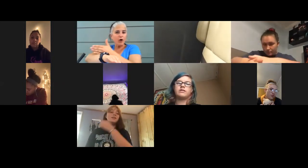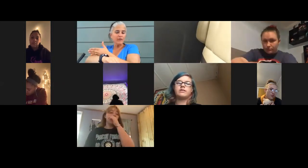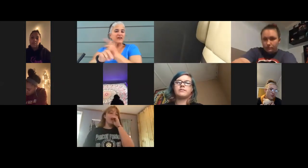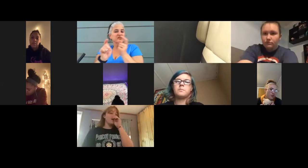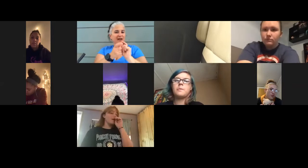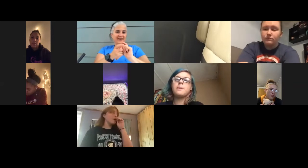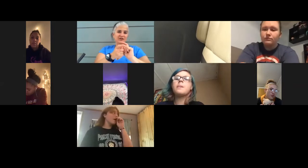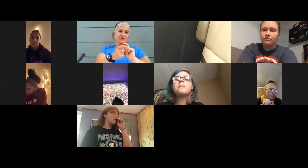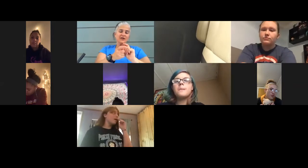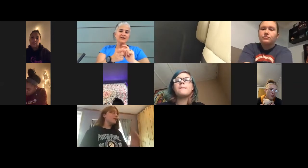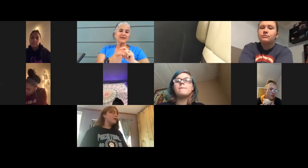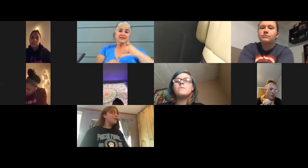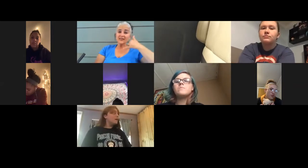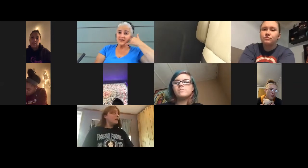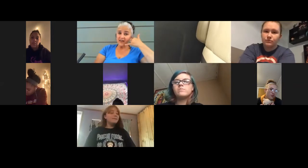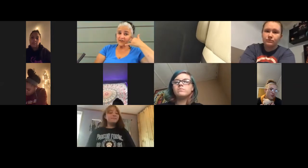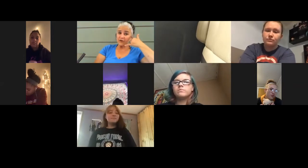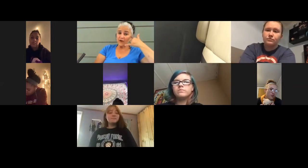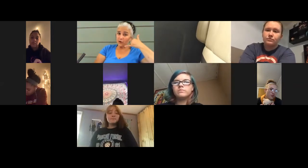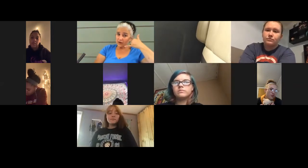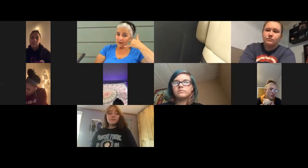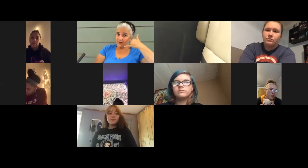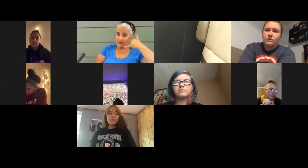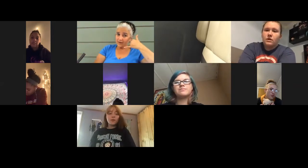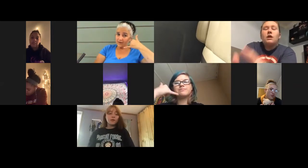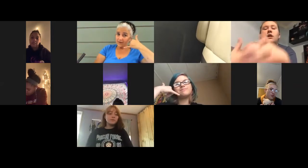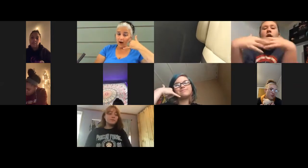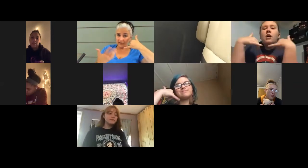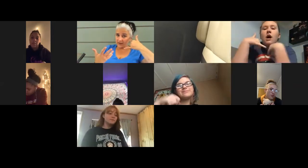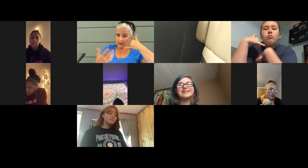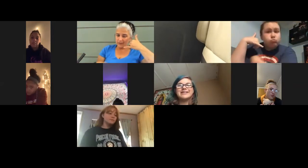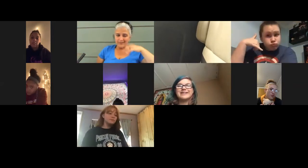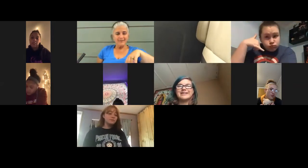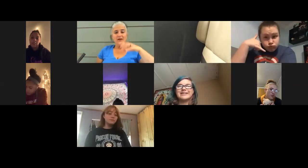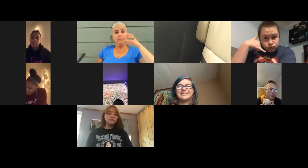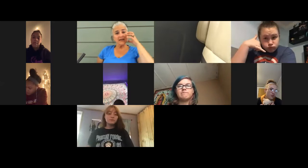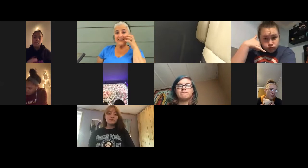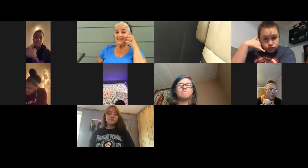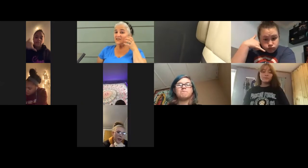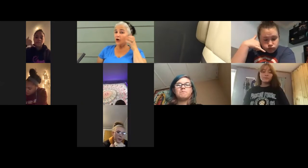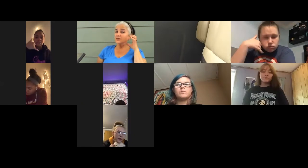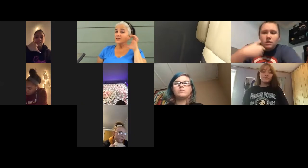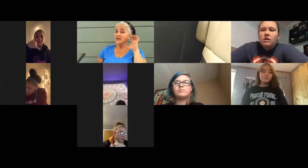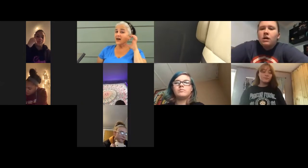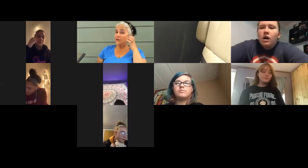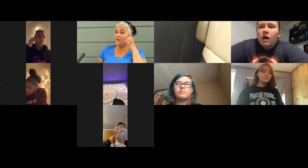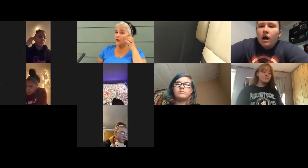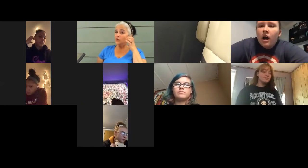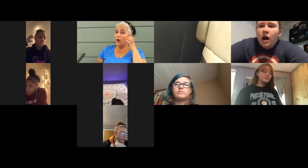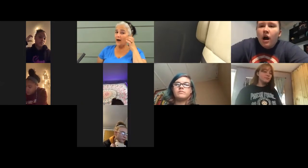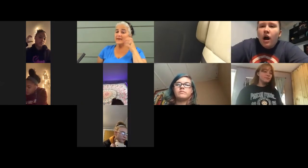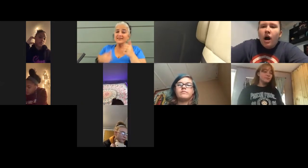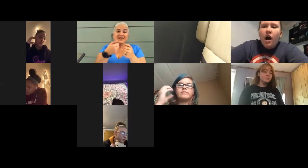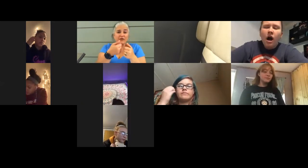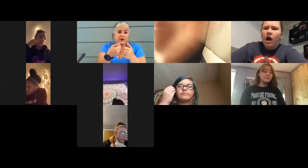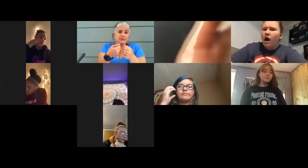they evolve, they change. Like this is the sign for phone, obviously, but this is also the sign for